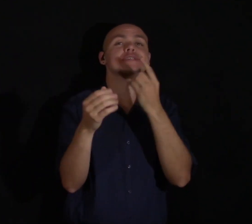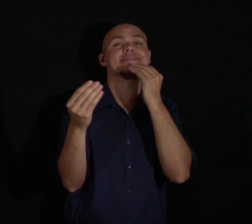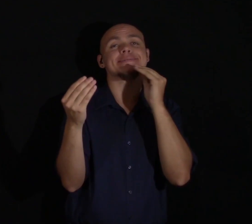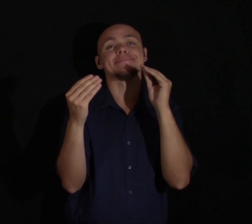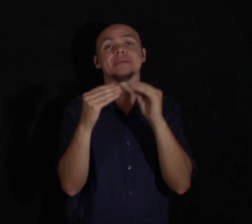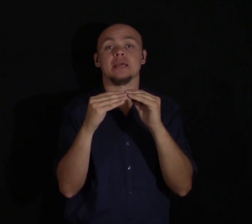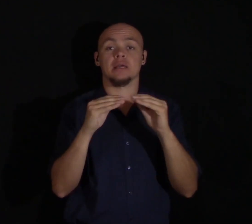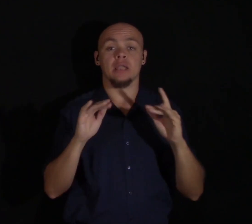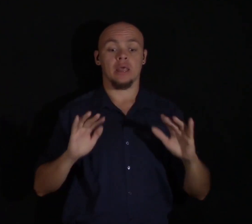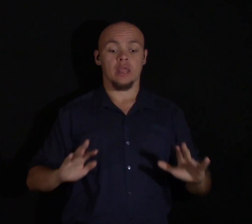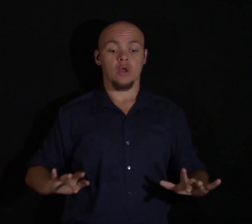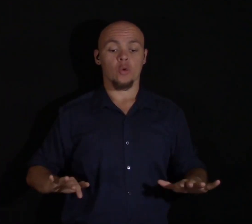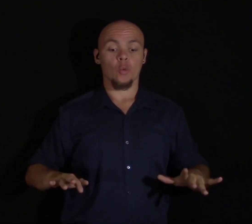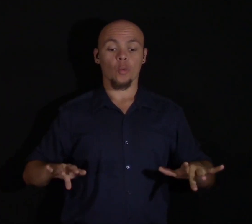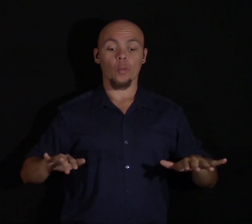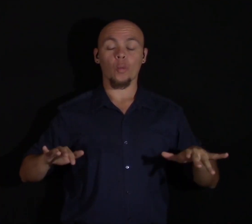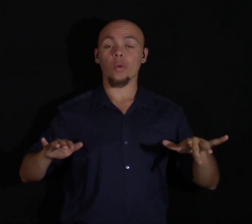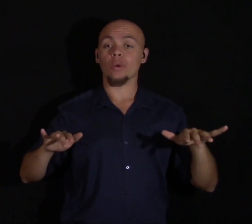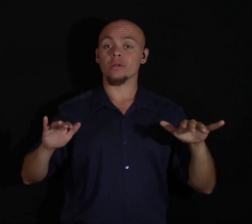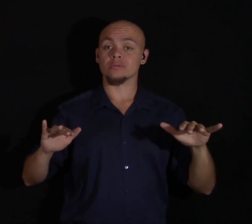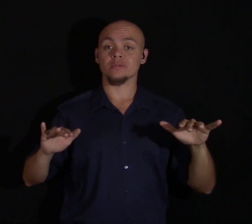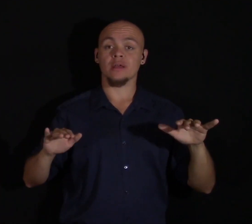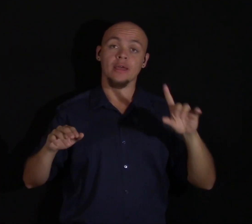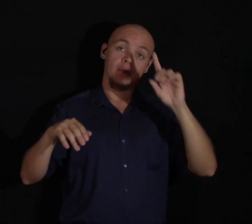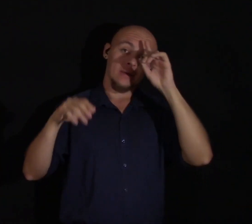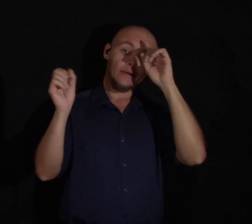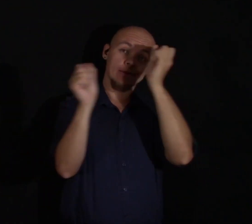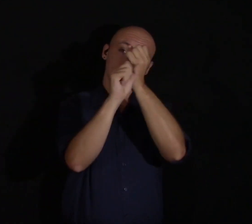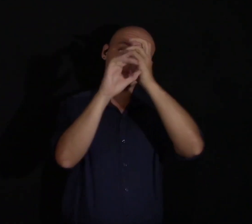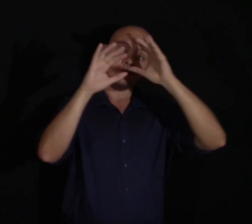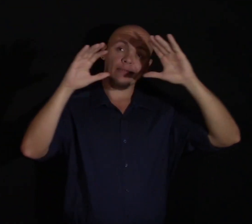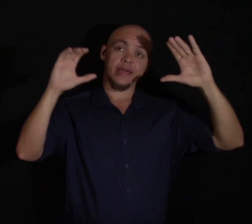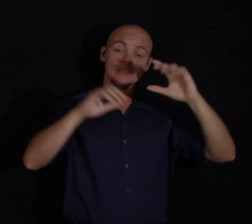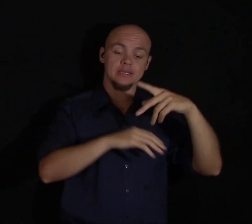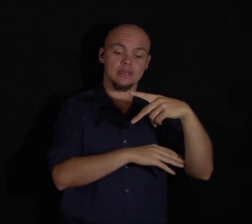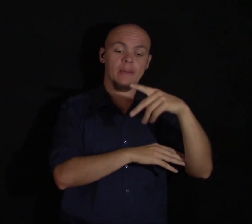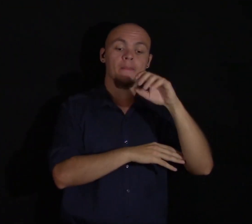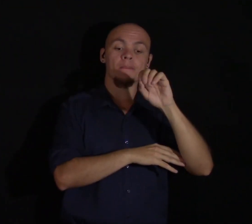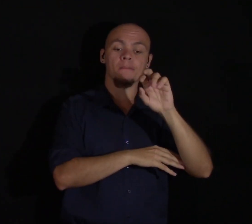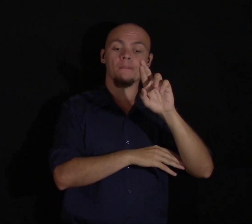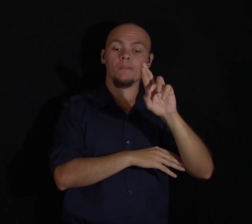as they mature, fantasies, pornography,